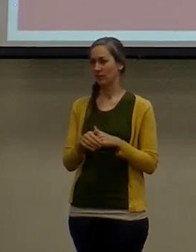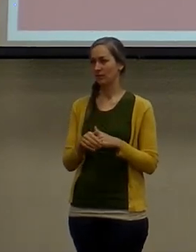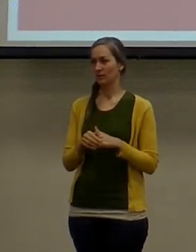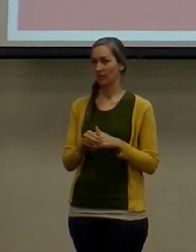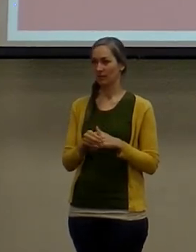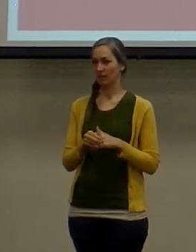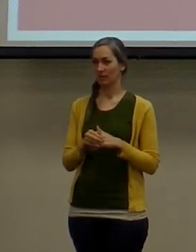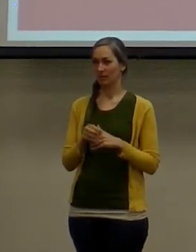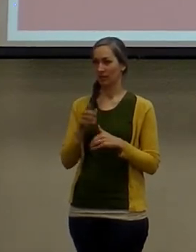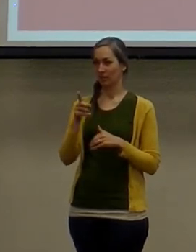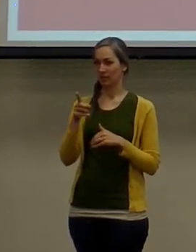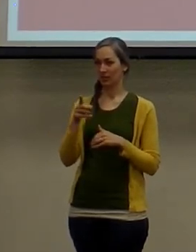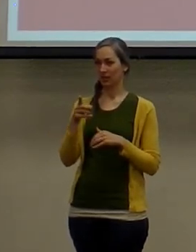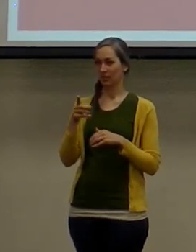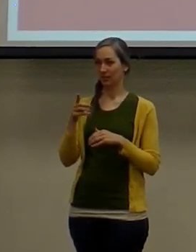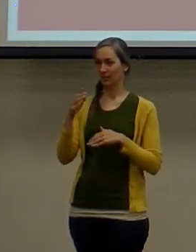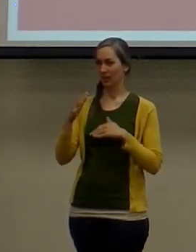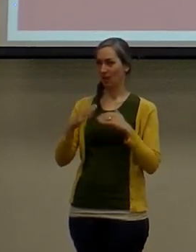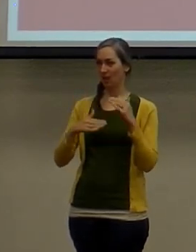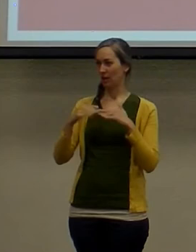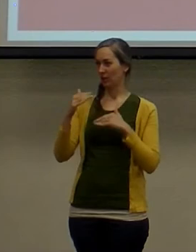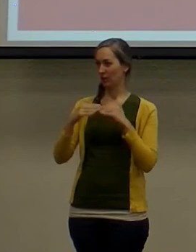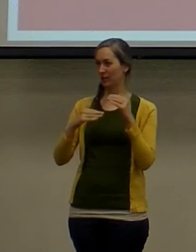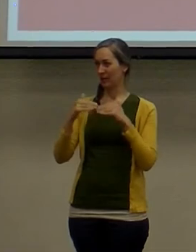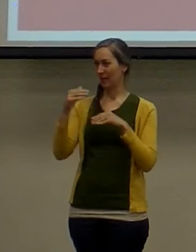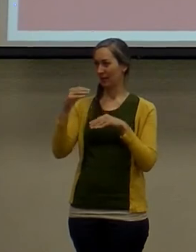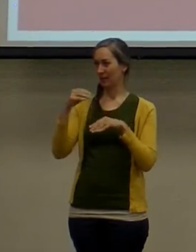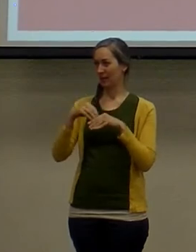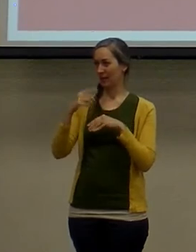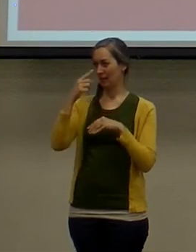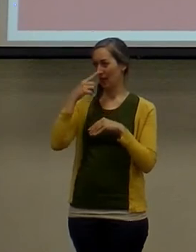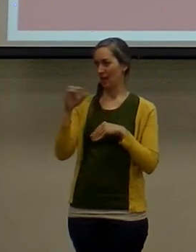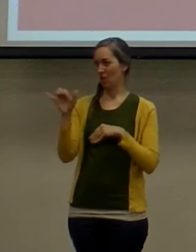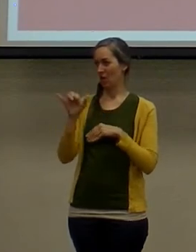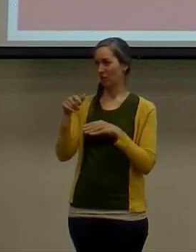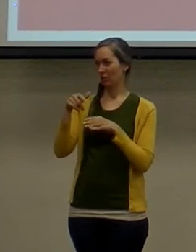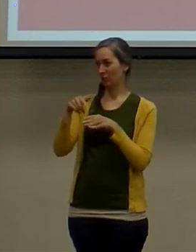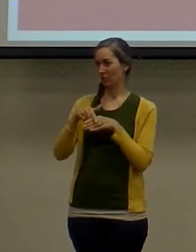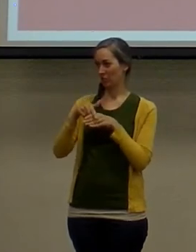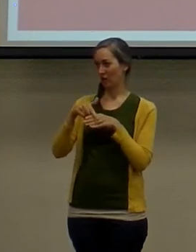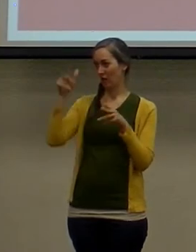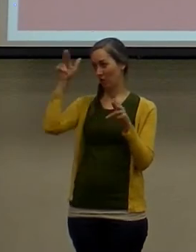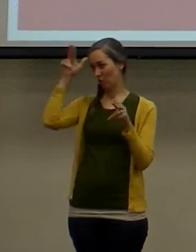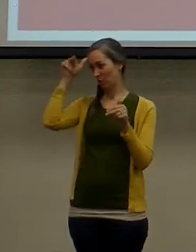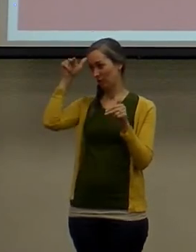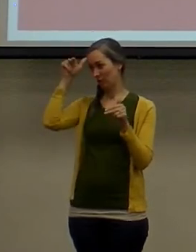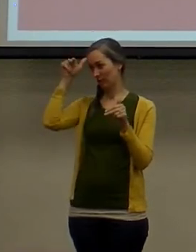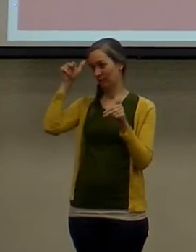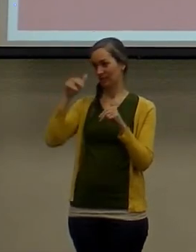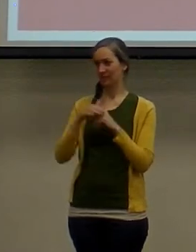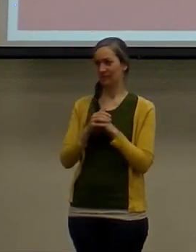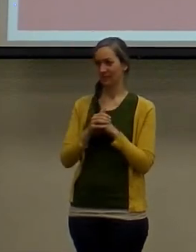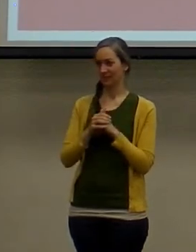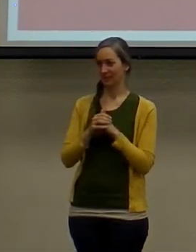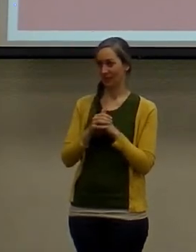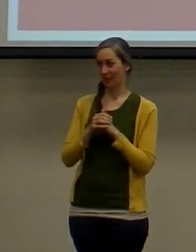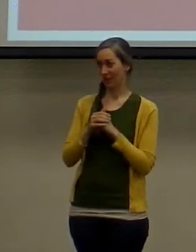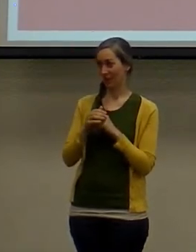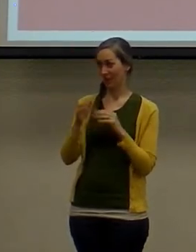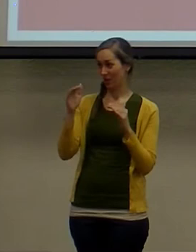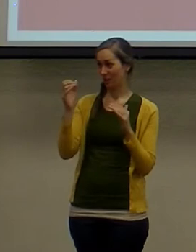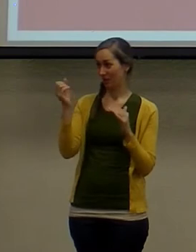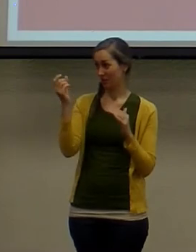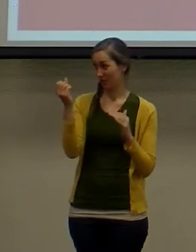She's an architect in Thailand, and she's a horse rider. I have to say this, I hope you understand. She